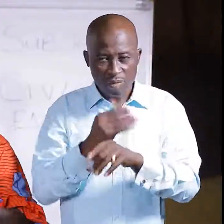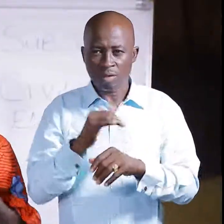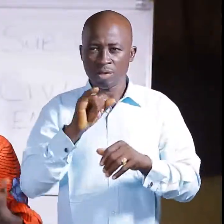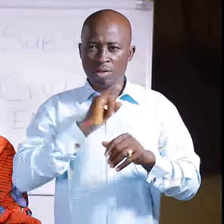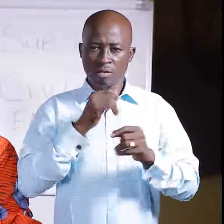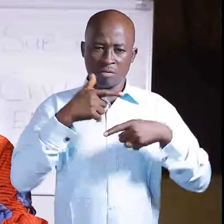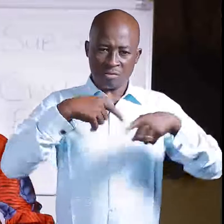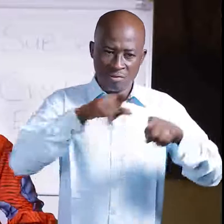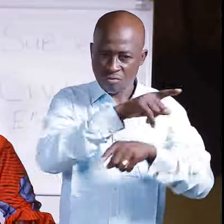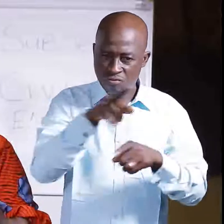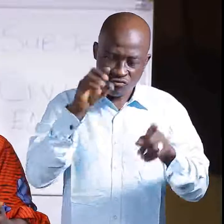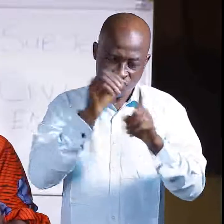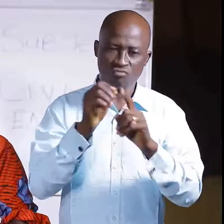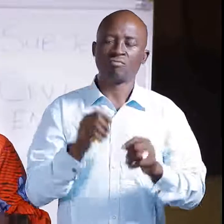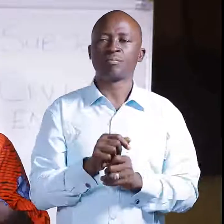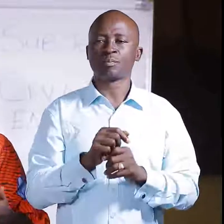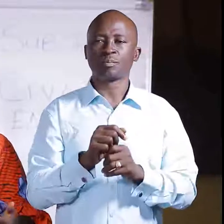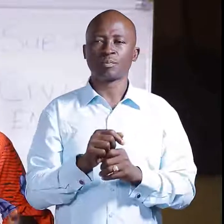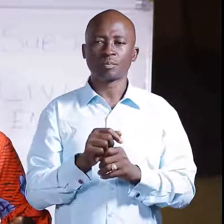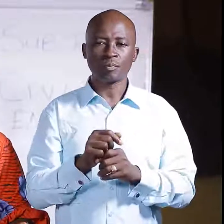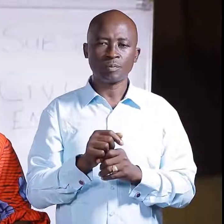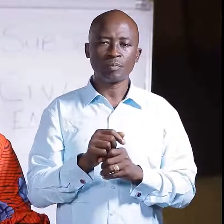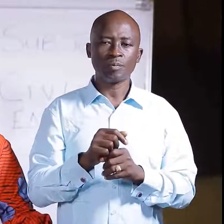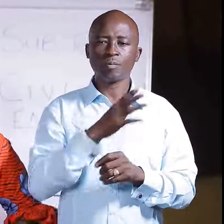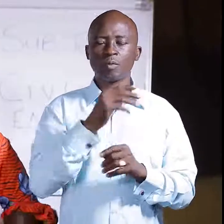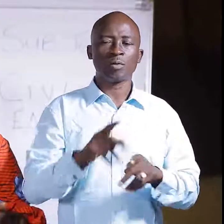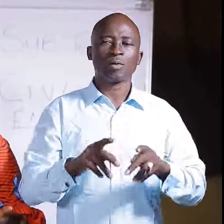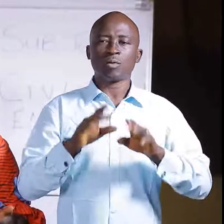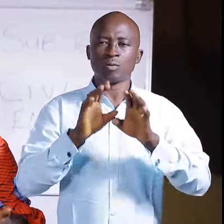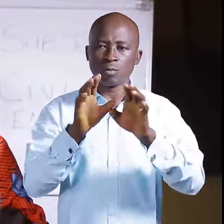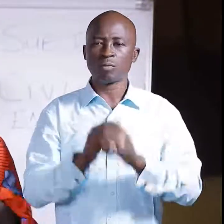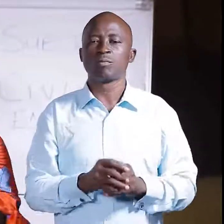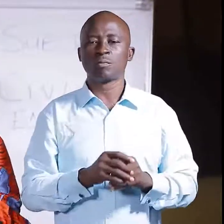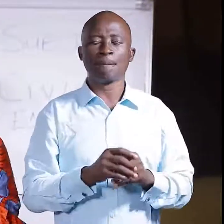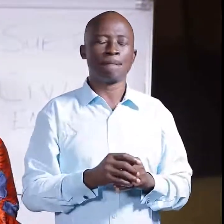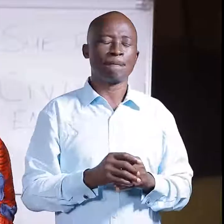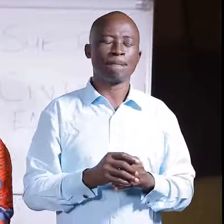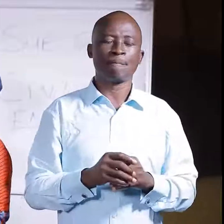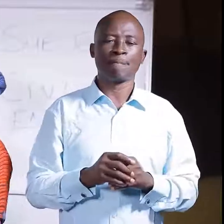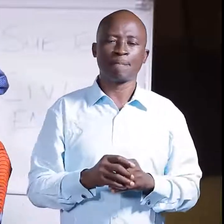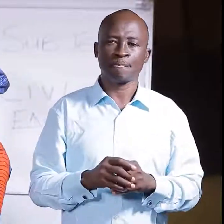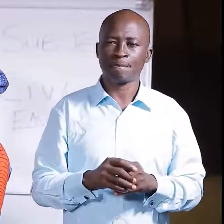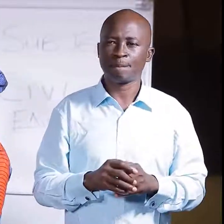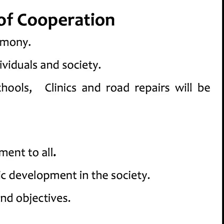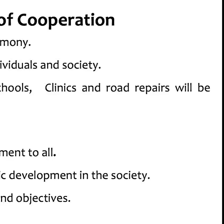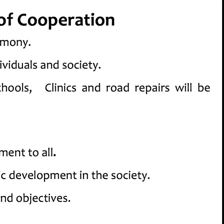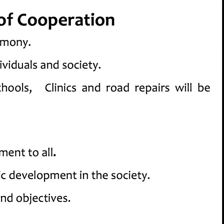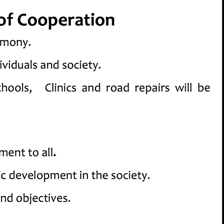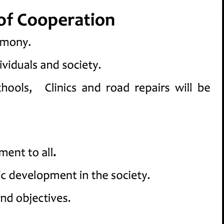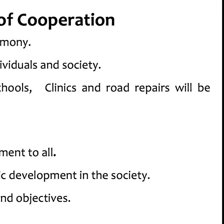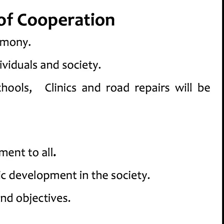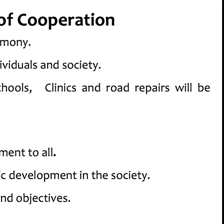to have a conducive environment for your business, and progress will be the order of the day.